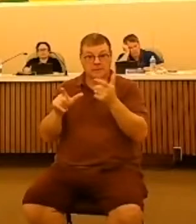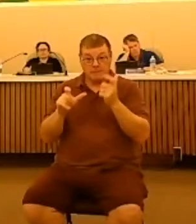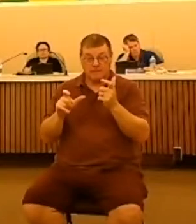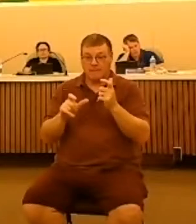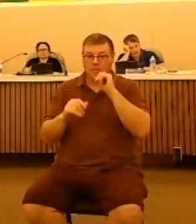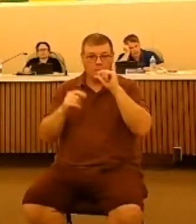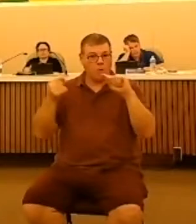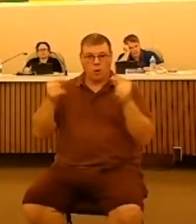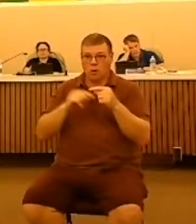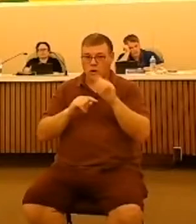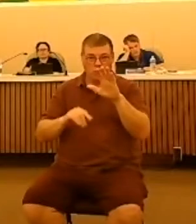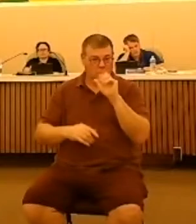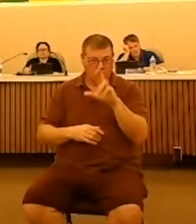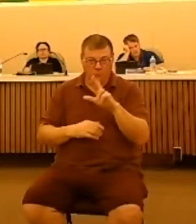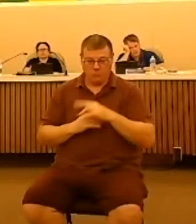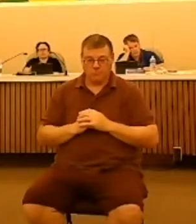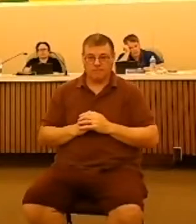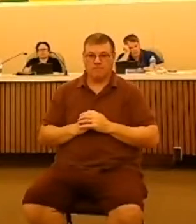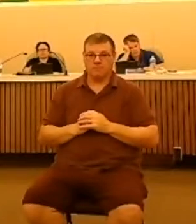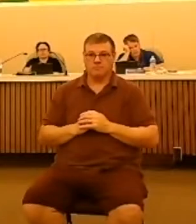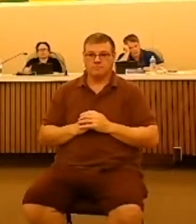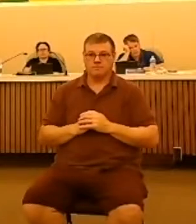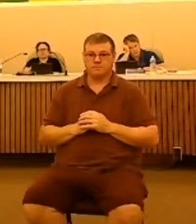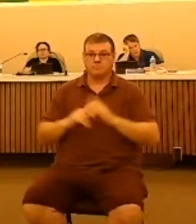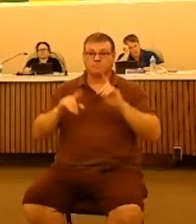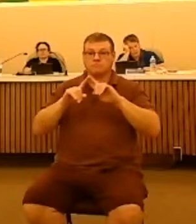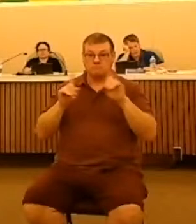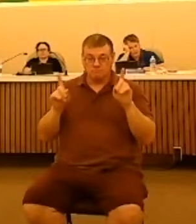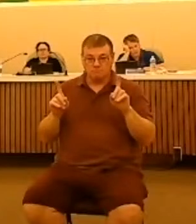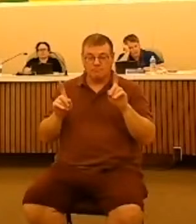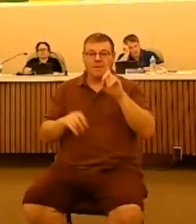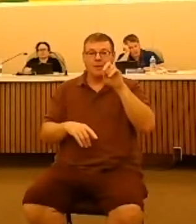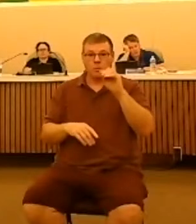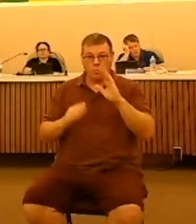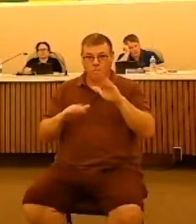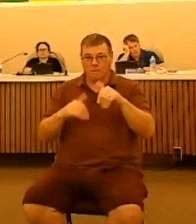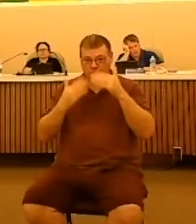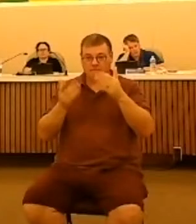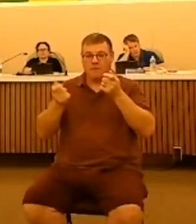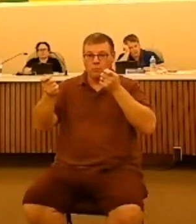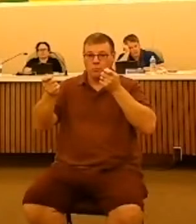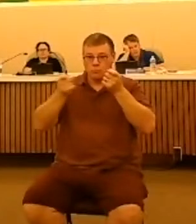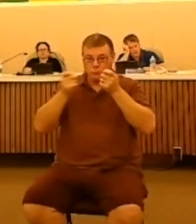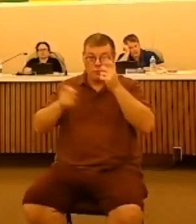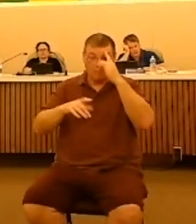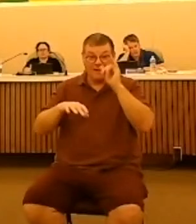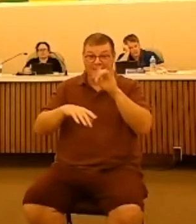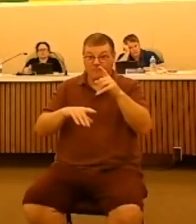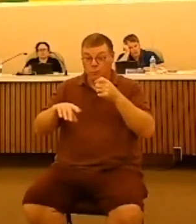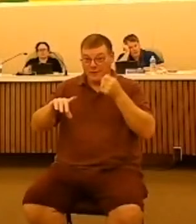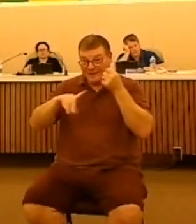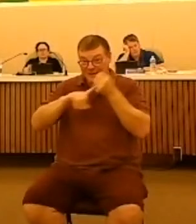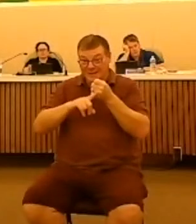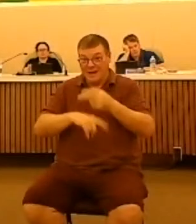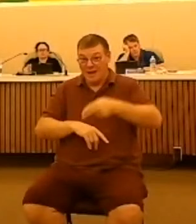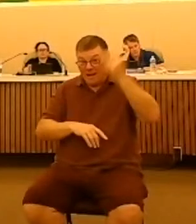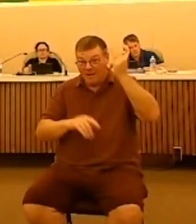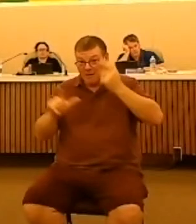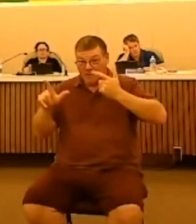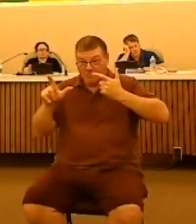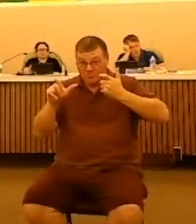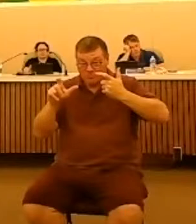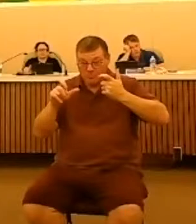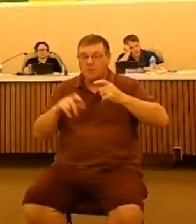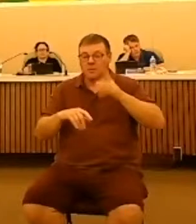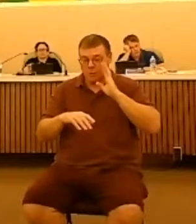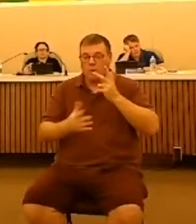don't hurt your car. But they do provide speed control, because if you hit them at high speed, you're